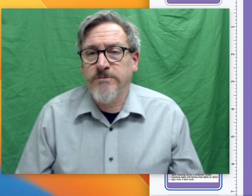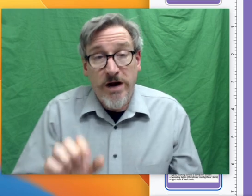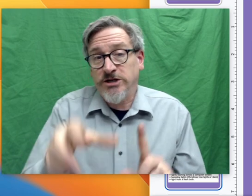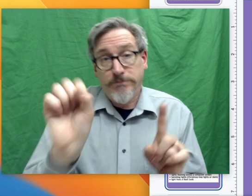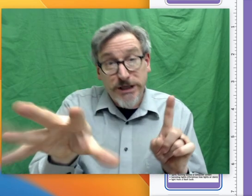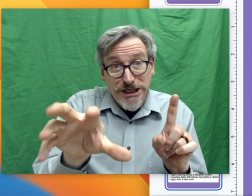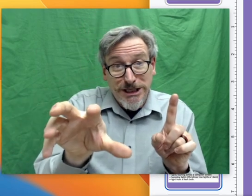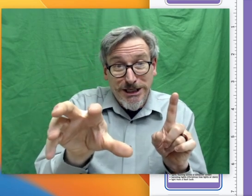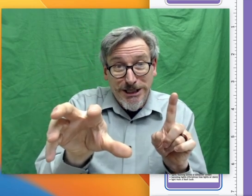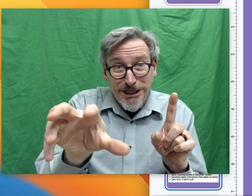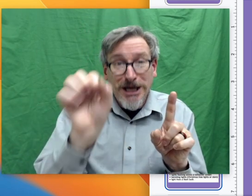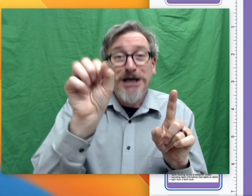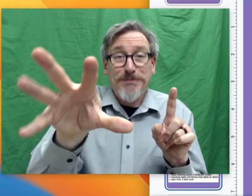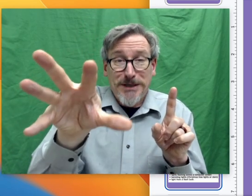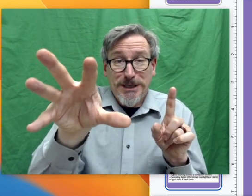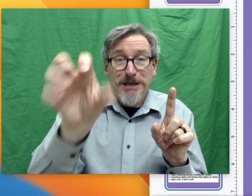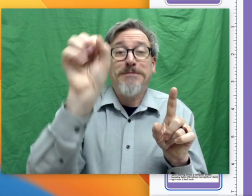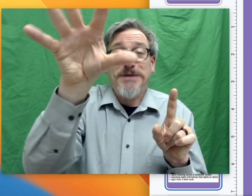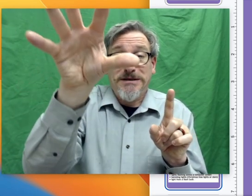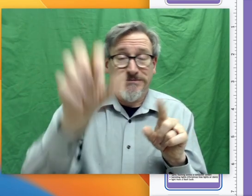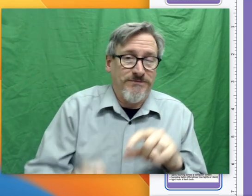or actually,